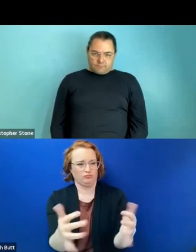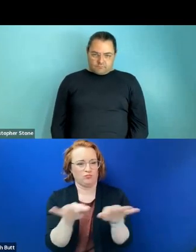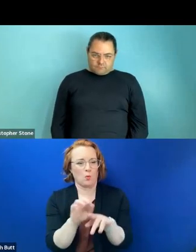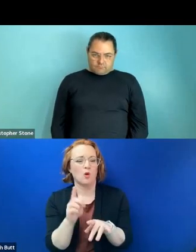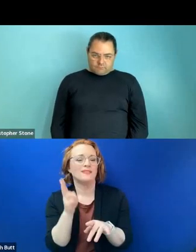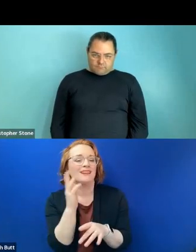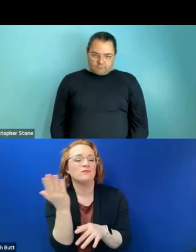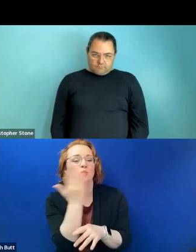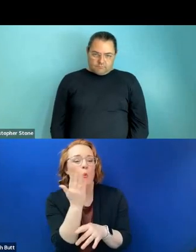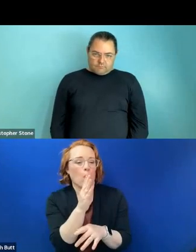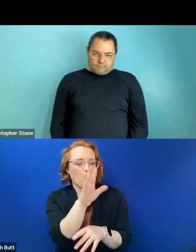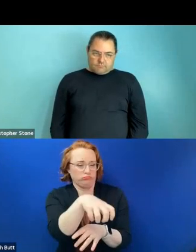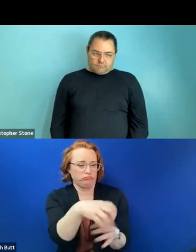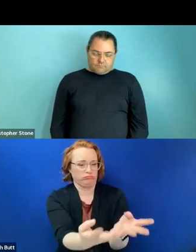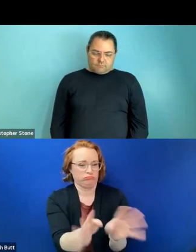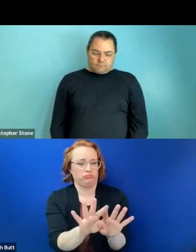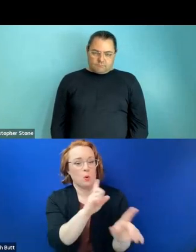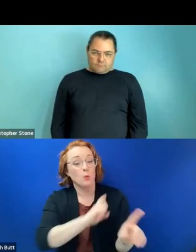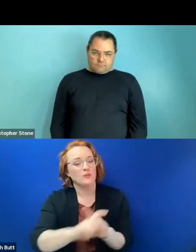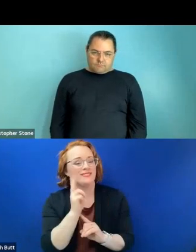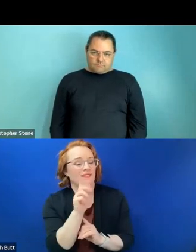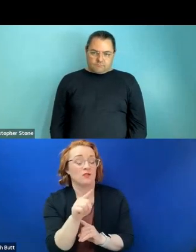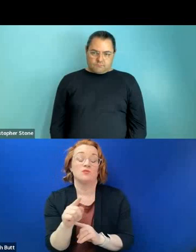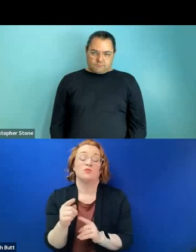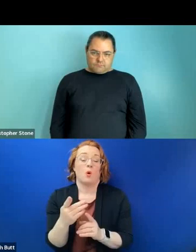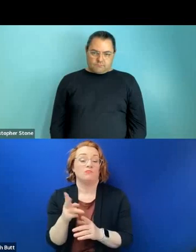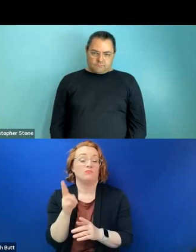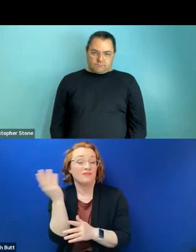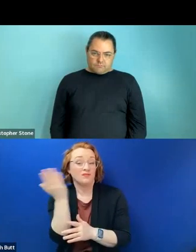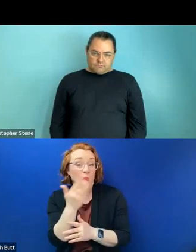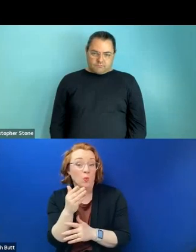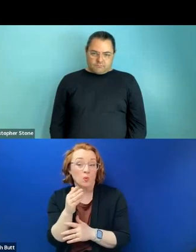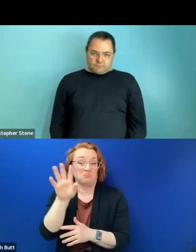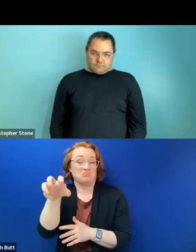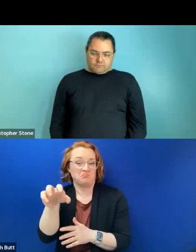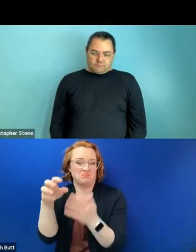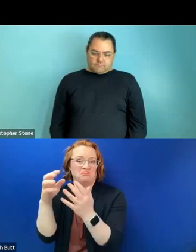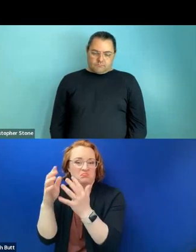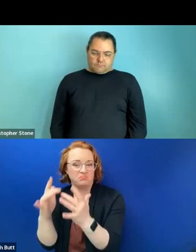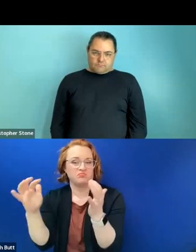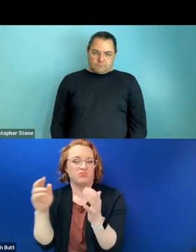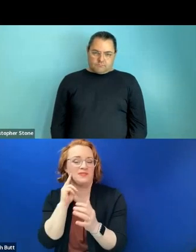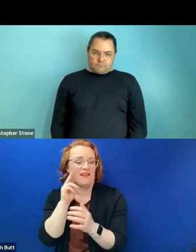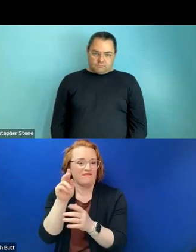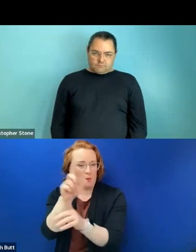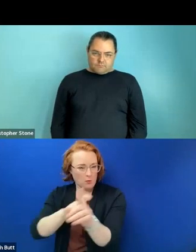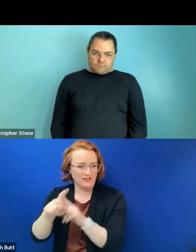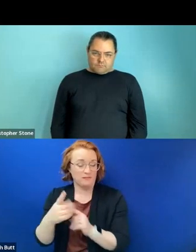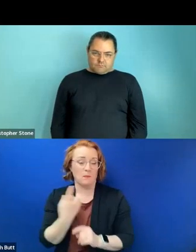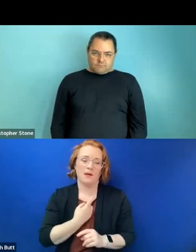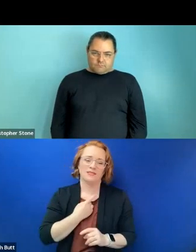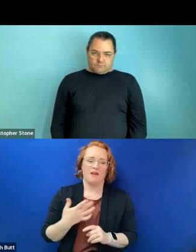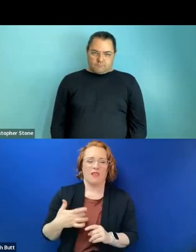schools. So where there are deaf schools, there are also many deaf people. I live near Derby,